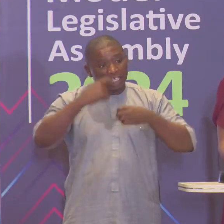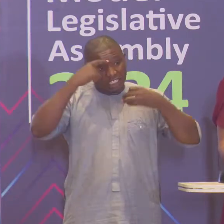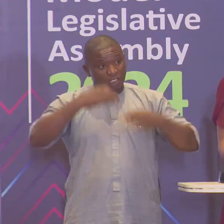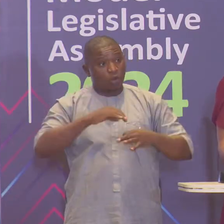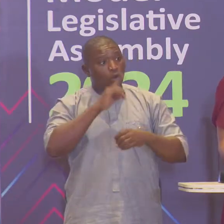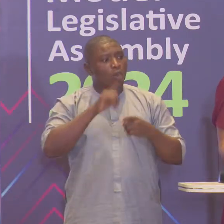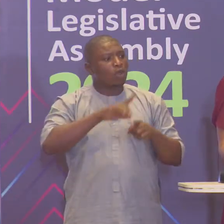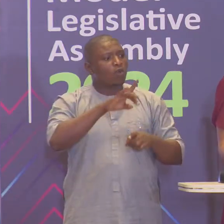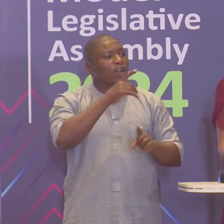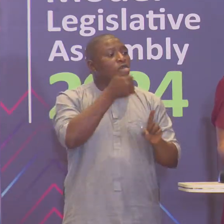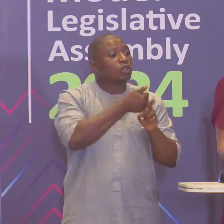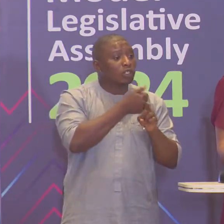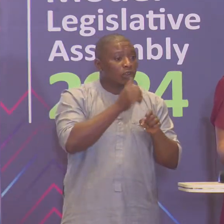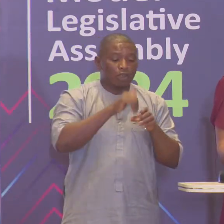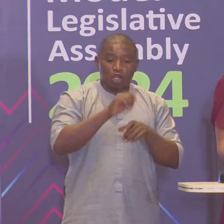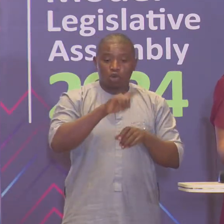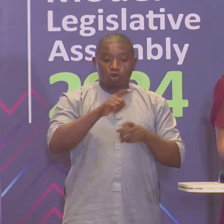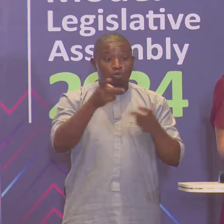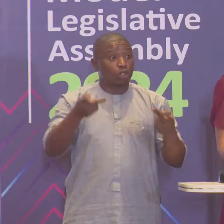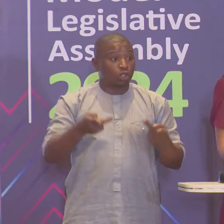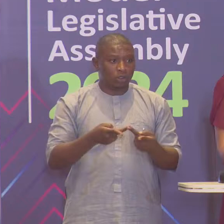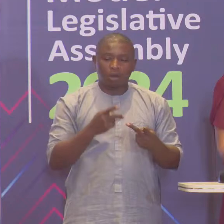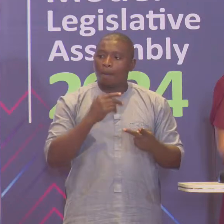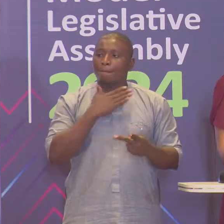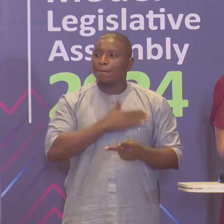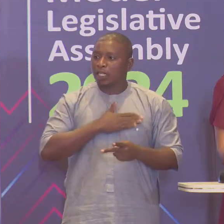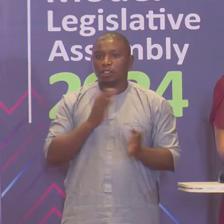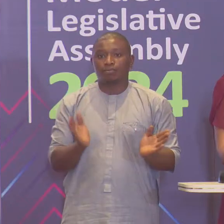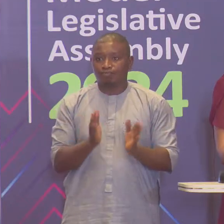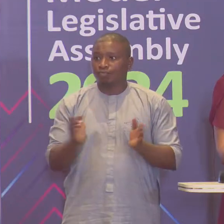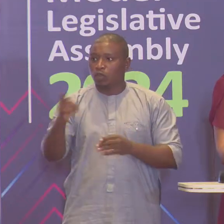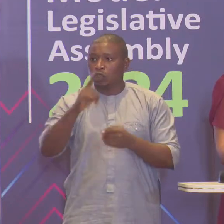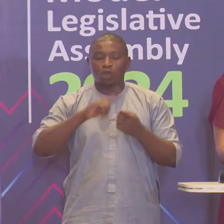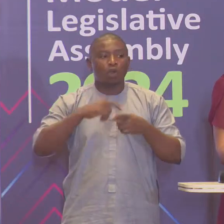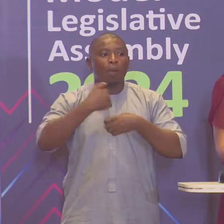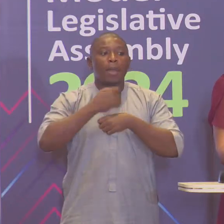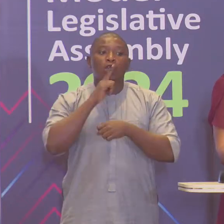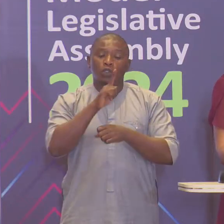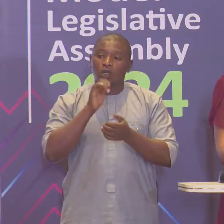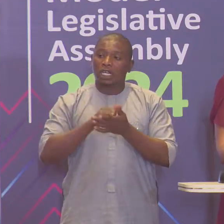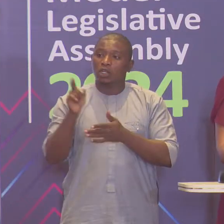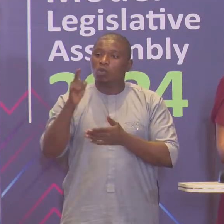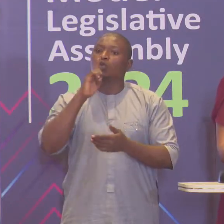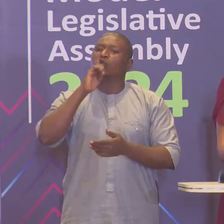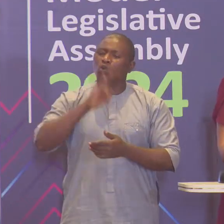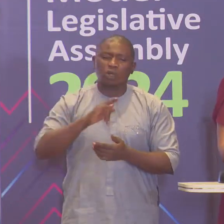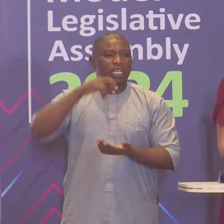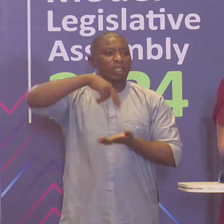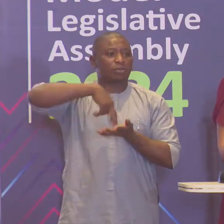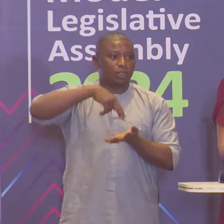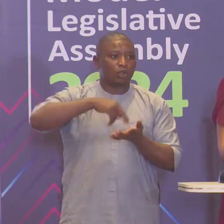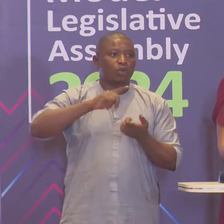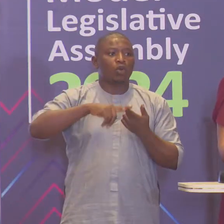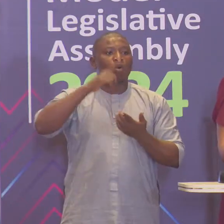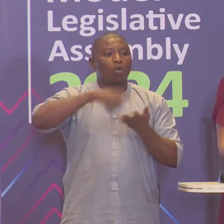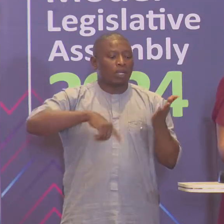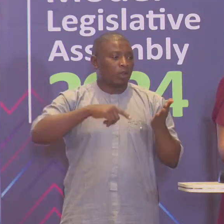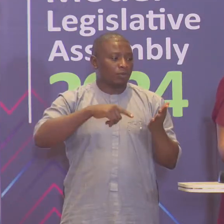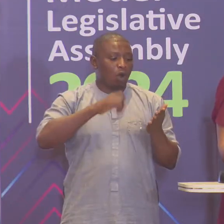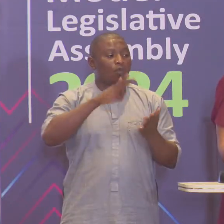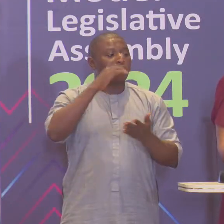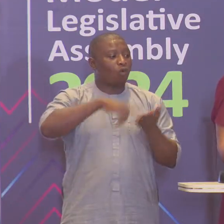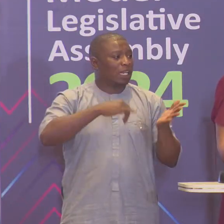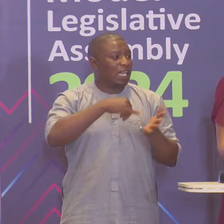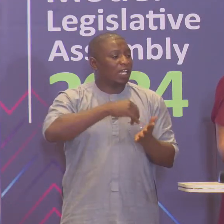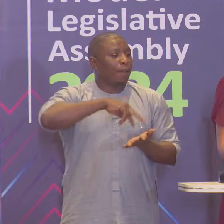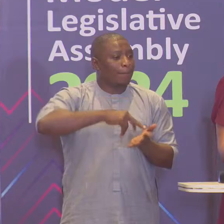positions, please, I urge you to make sure that you are truly representative of what it means to be Nigerian, listening